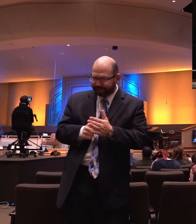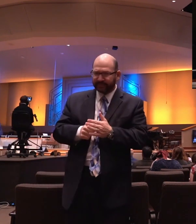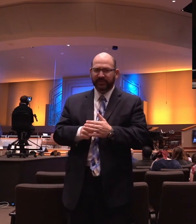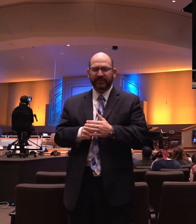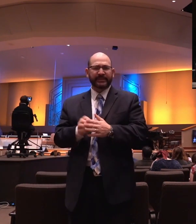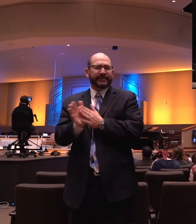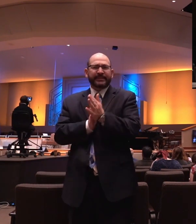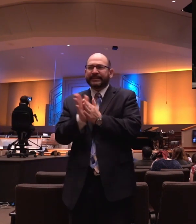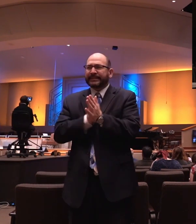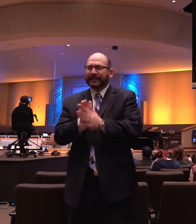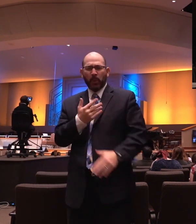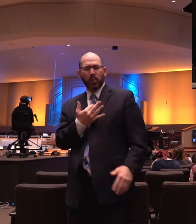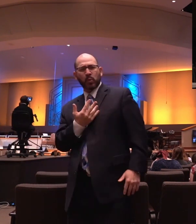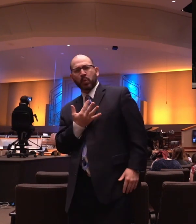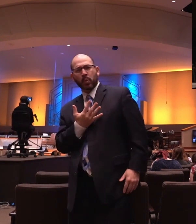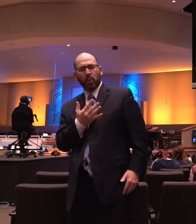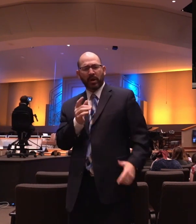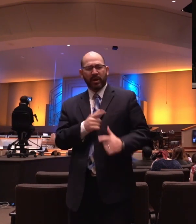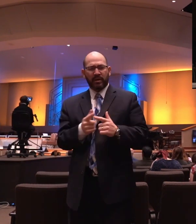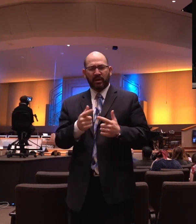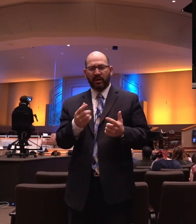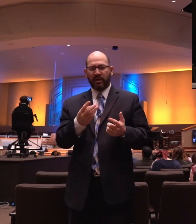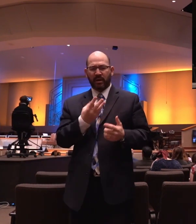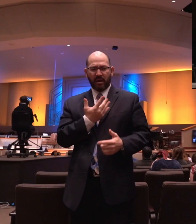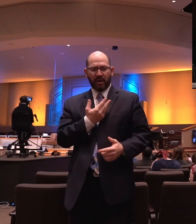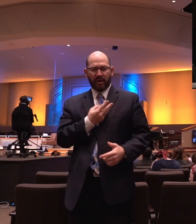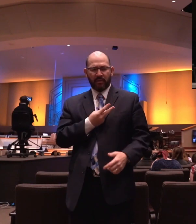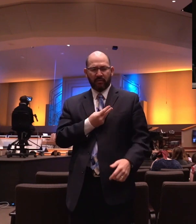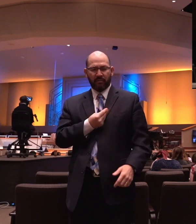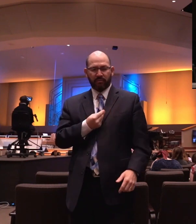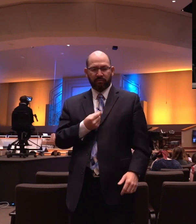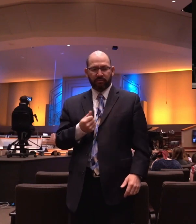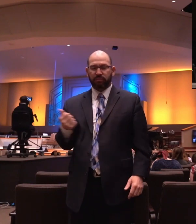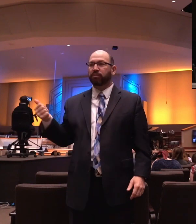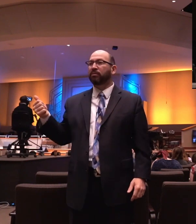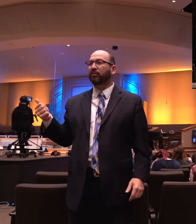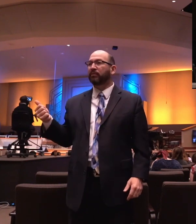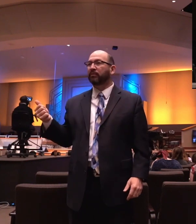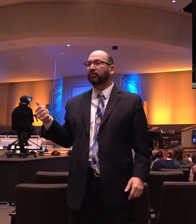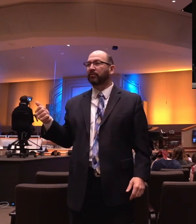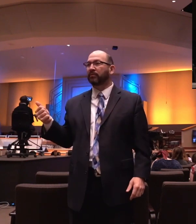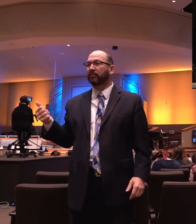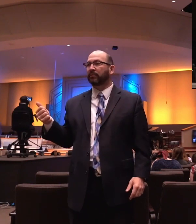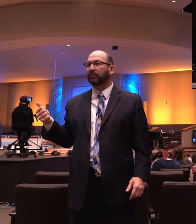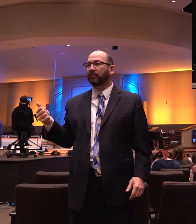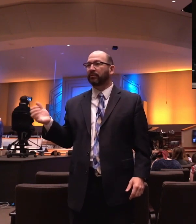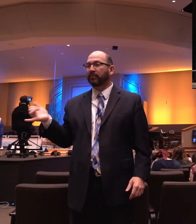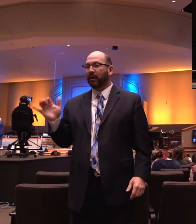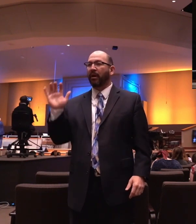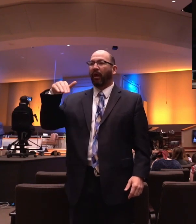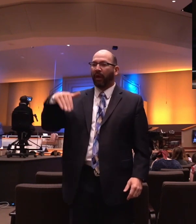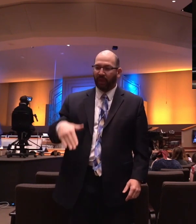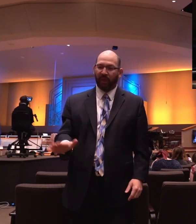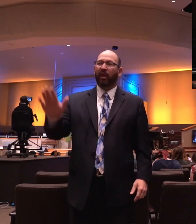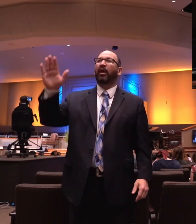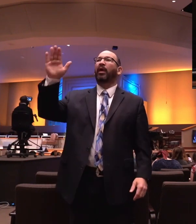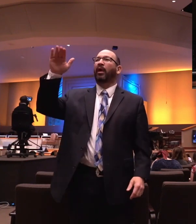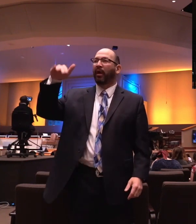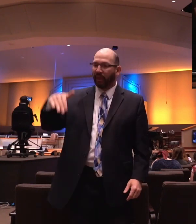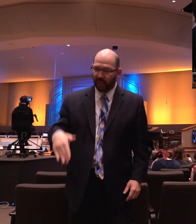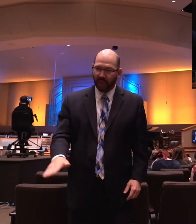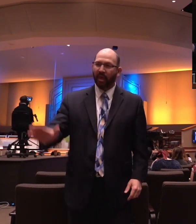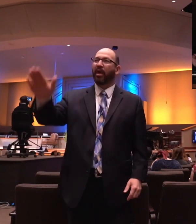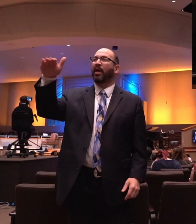gung-ho for a while and then it just kind of fizzles out like a roller coaster up and down and